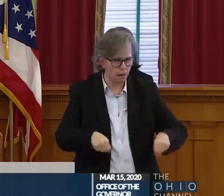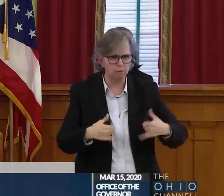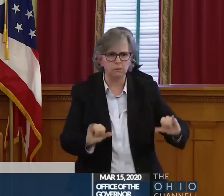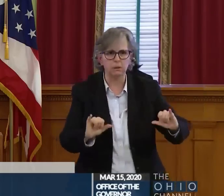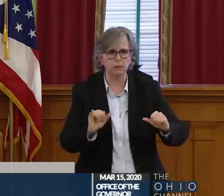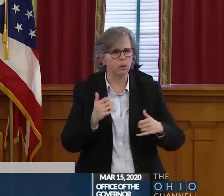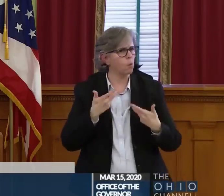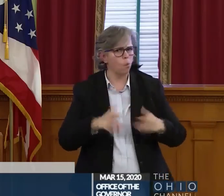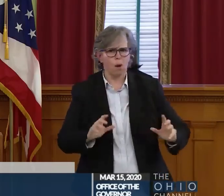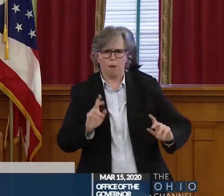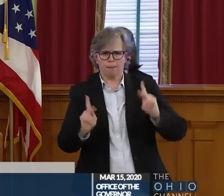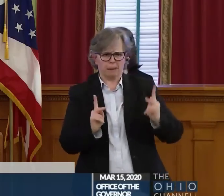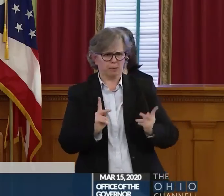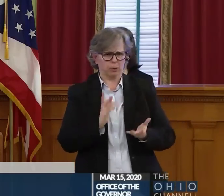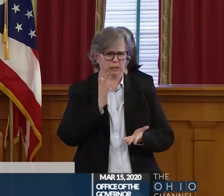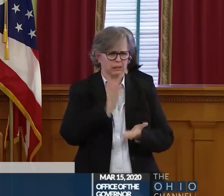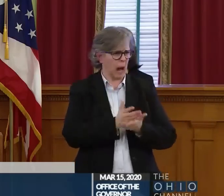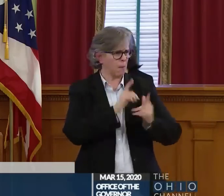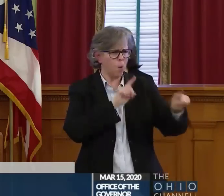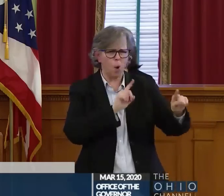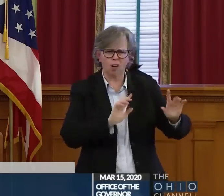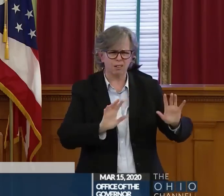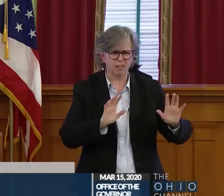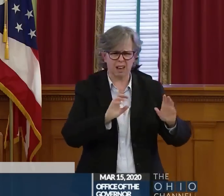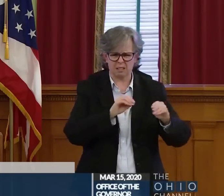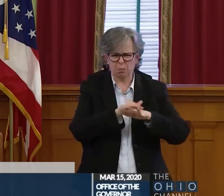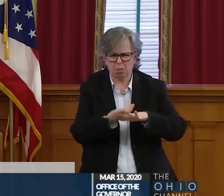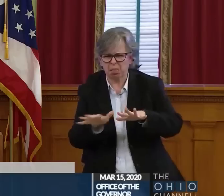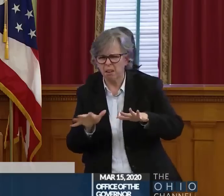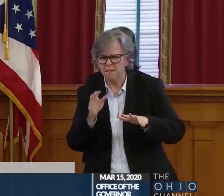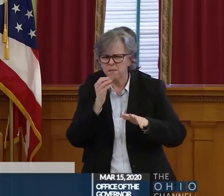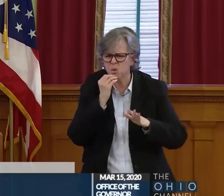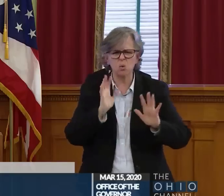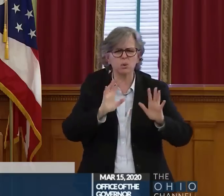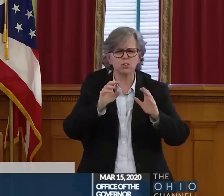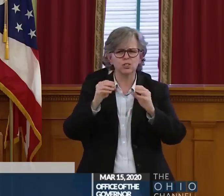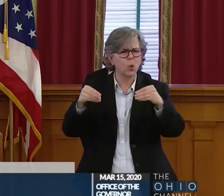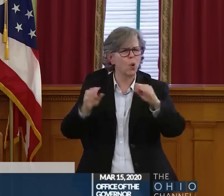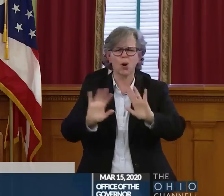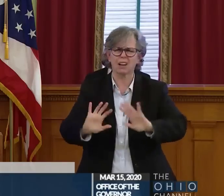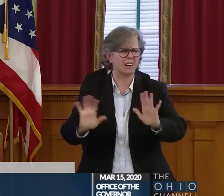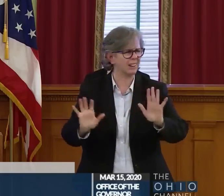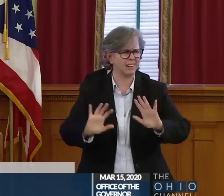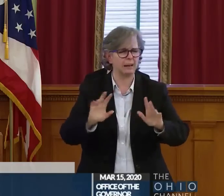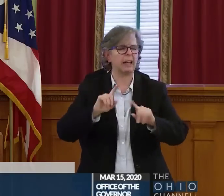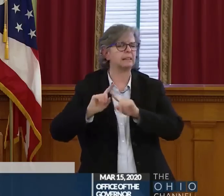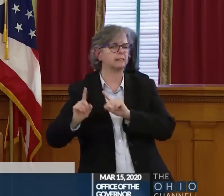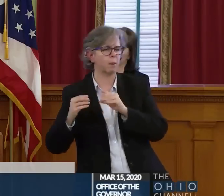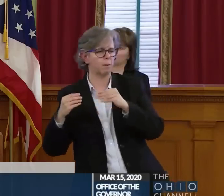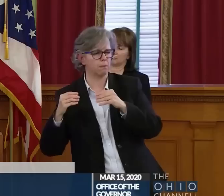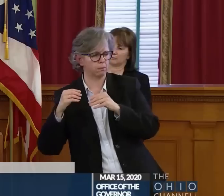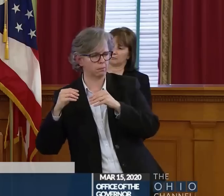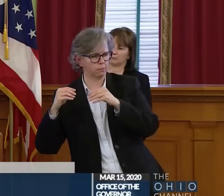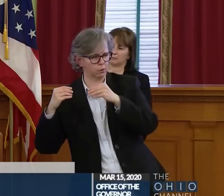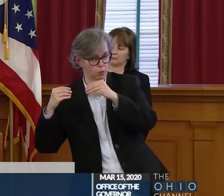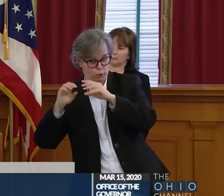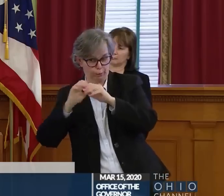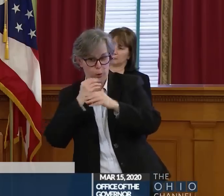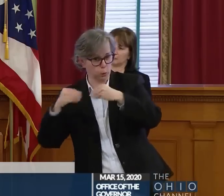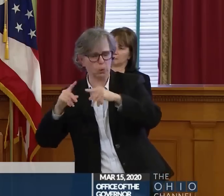buying restaurant food and start going to the grocery store. That will create problems of its own. Continue to use your